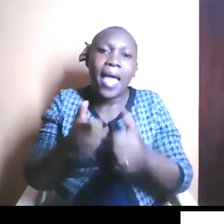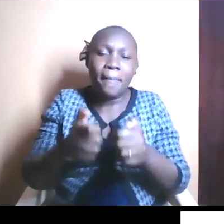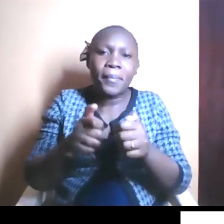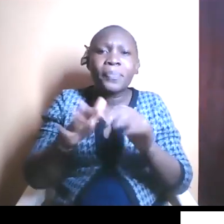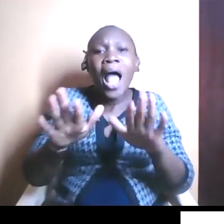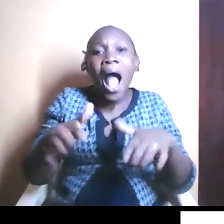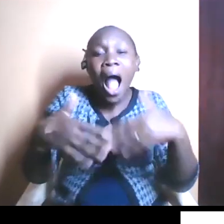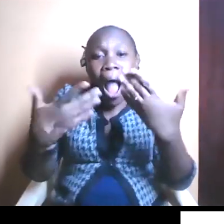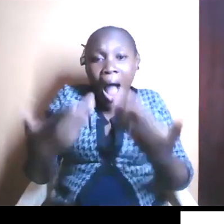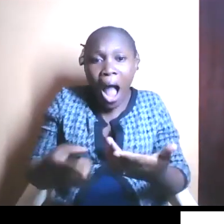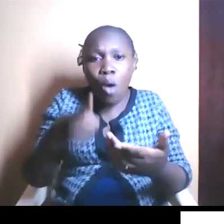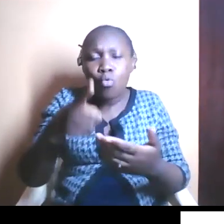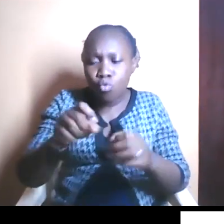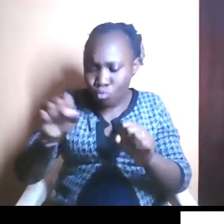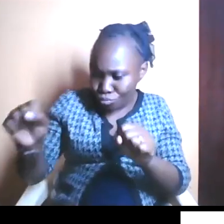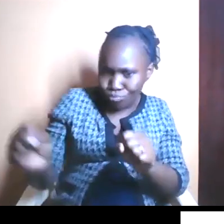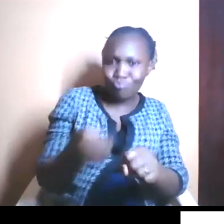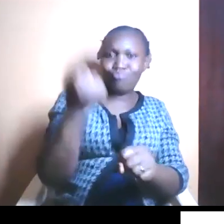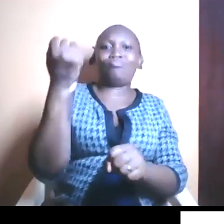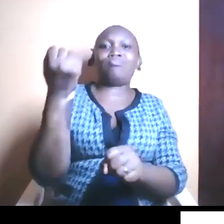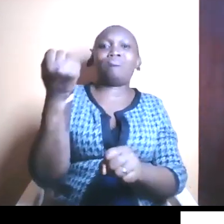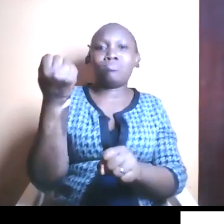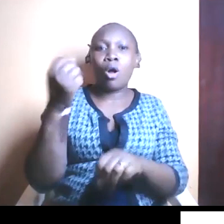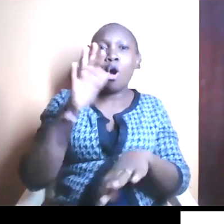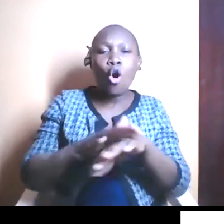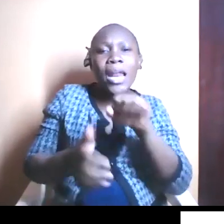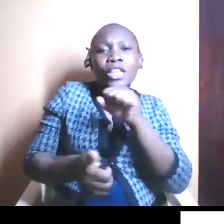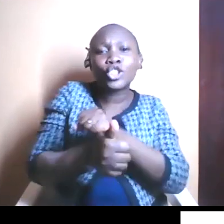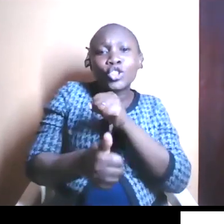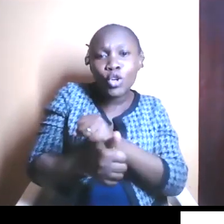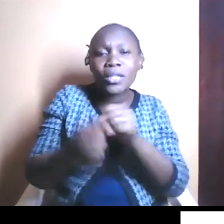ever risen above a toxic work environment?